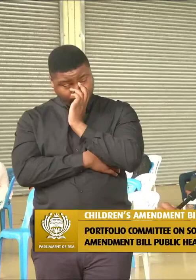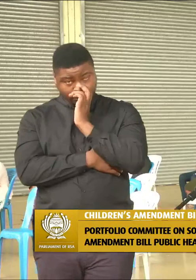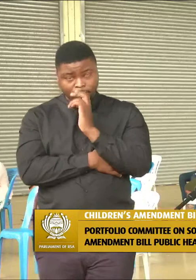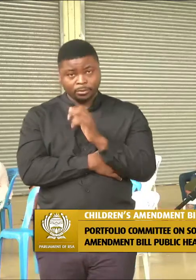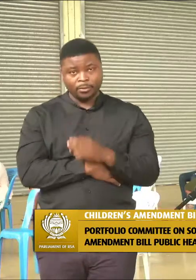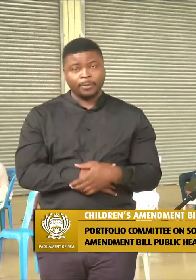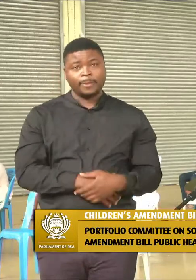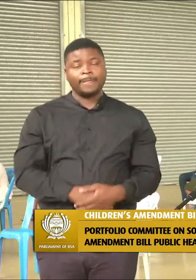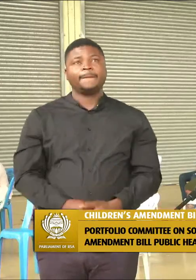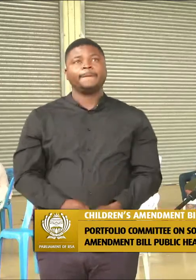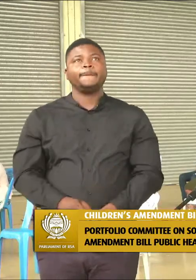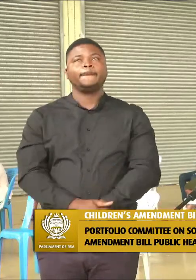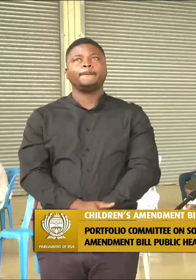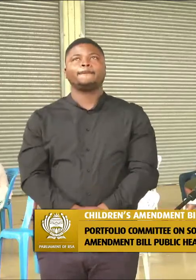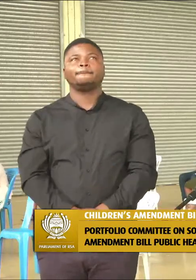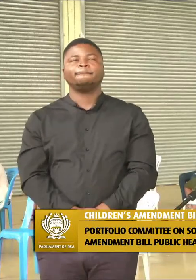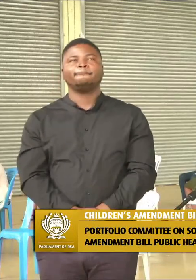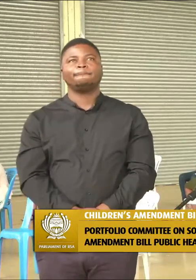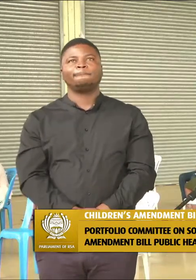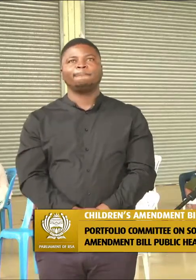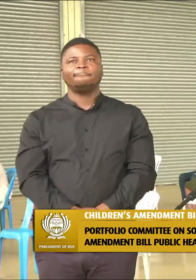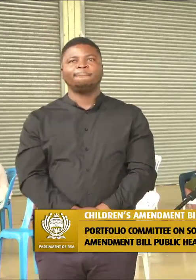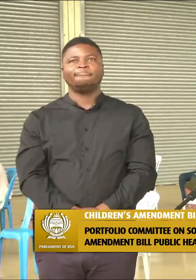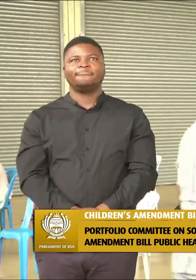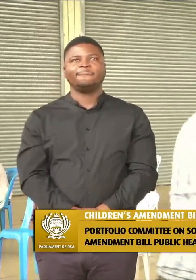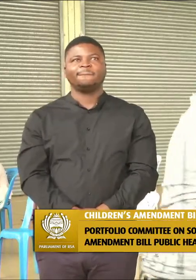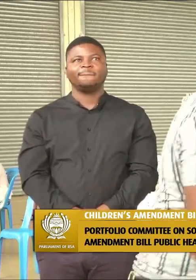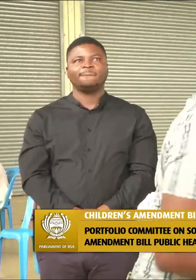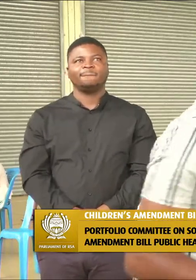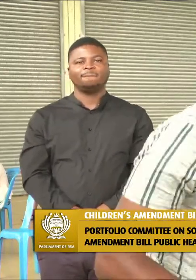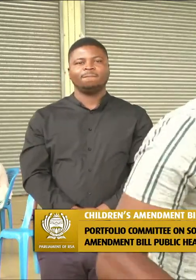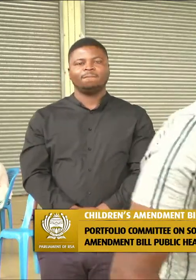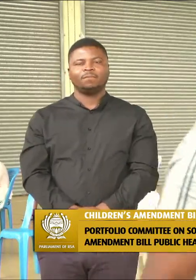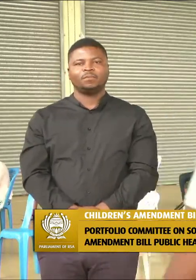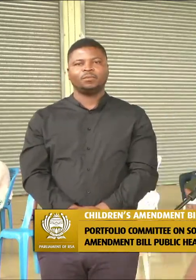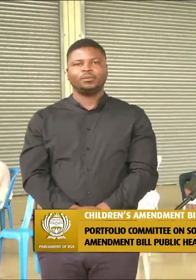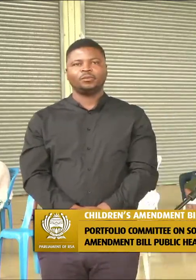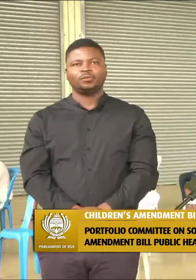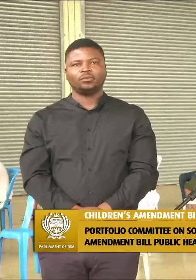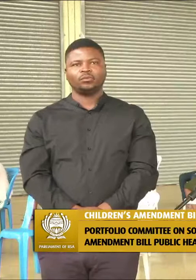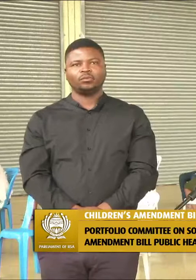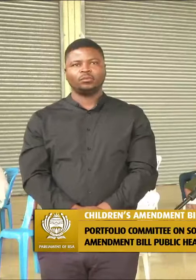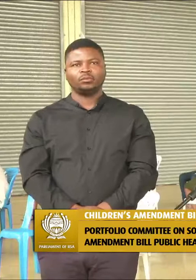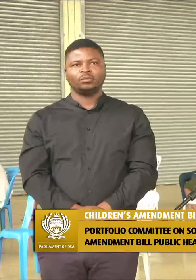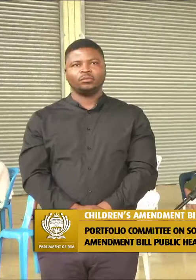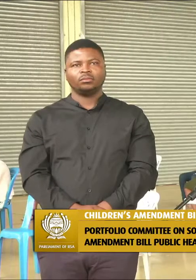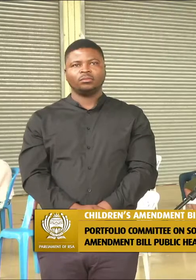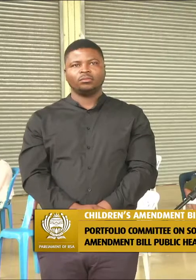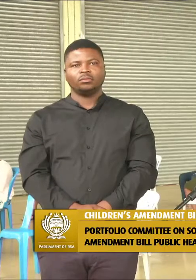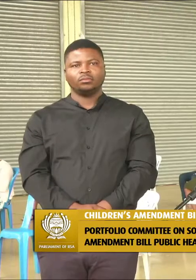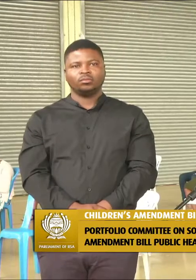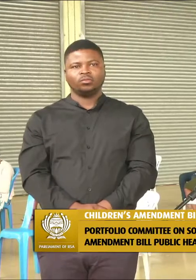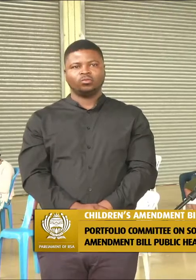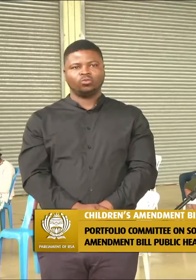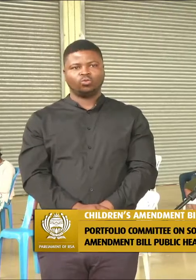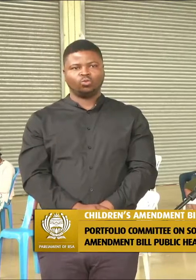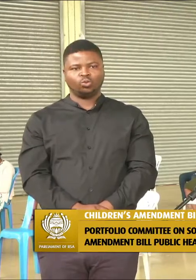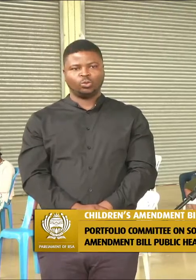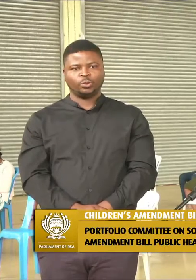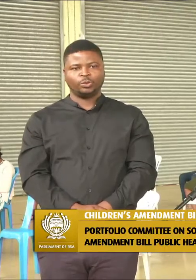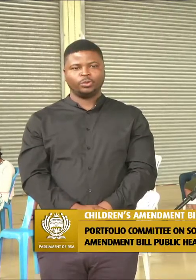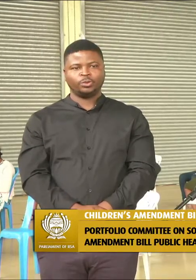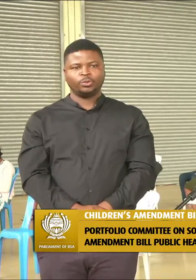emuva ungahamba uyokhuluma nabo. Siyabona ukuthi indaba ezinjena zithinta iminyango eminingi, umnyango wobulungisa, umnyango